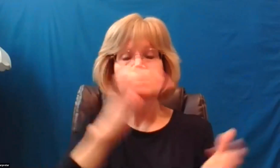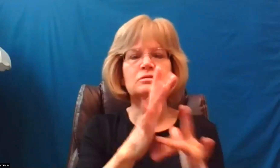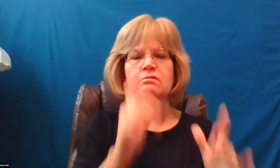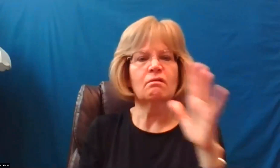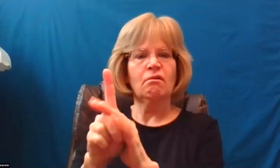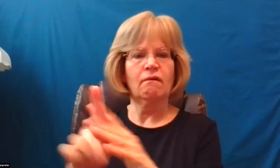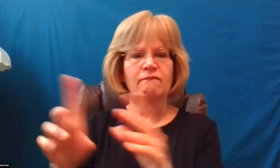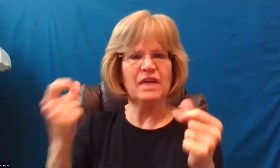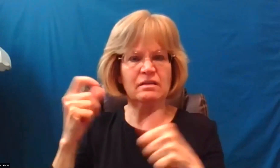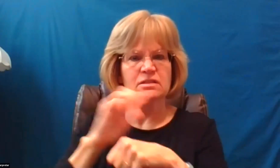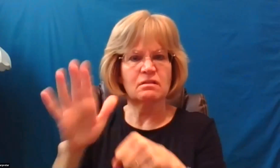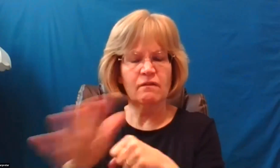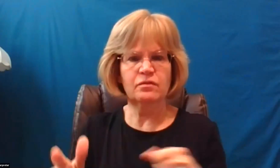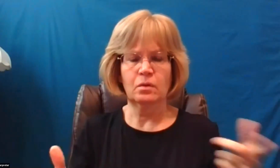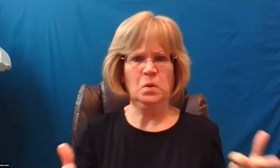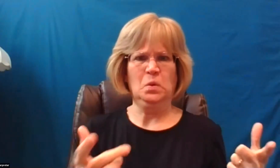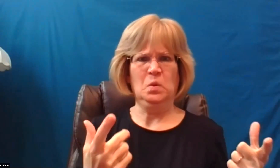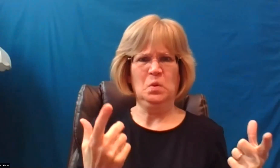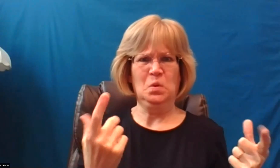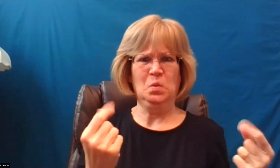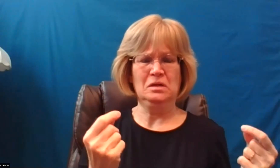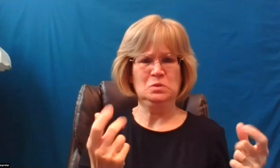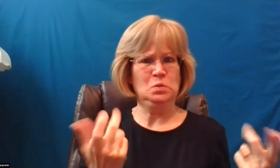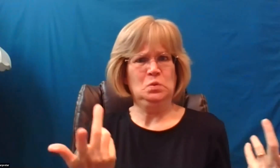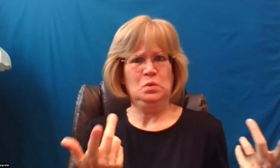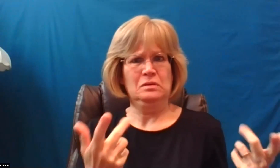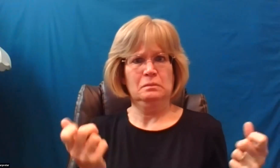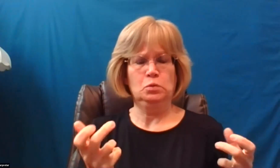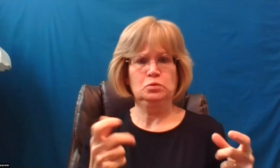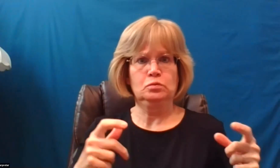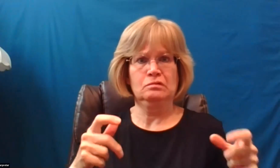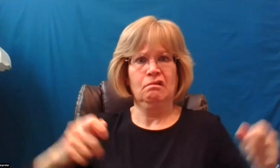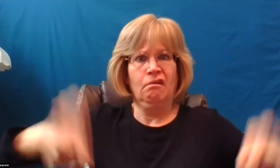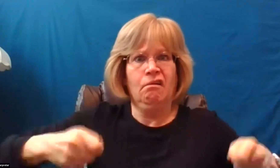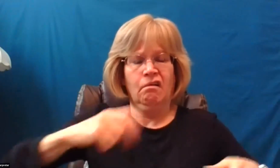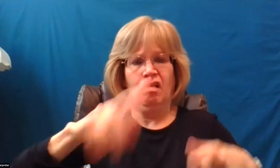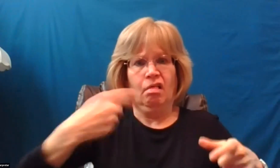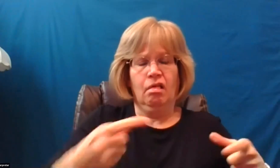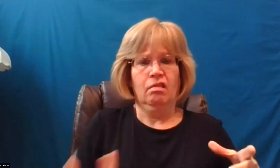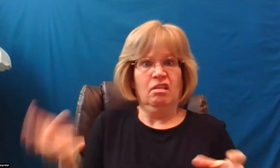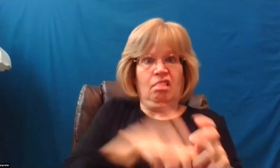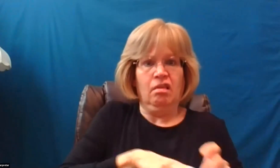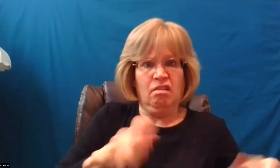What? Was Jesus supposed to hijack the centurion's chariot to get there sooner? I mean, what did she expect?